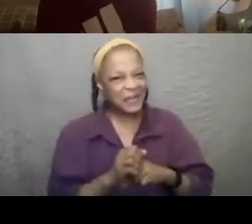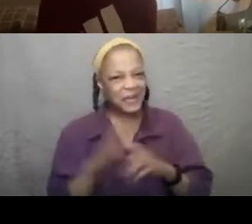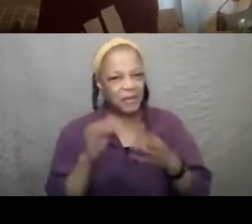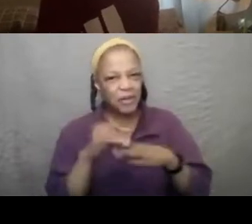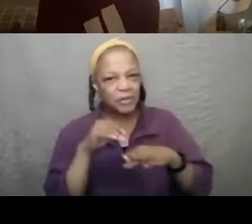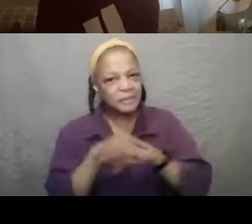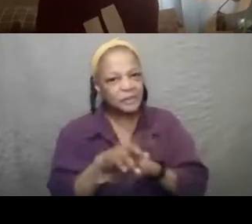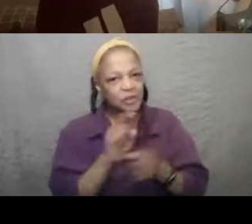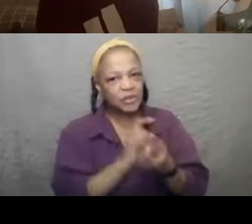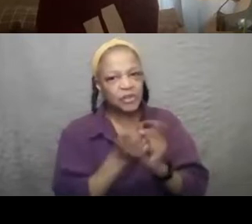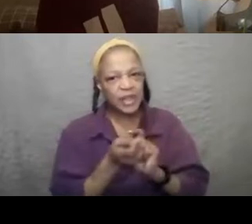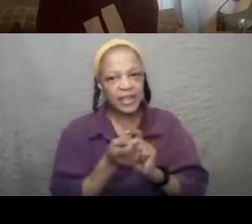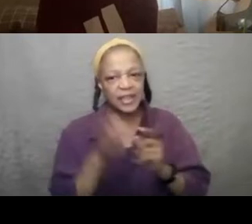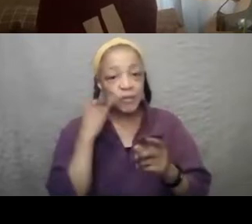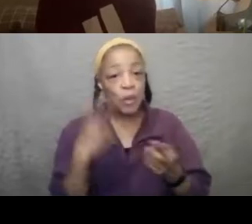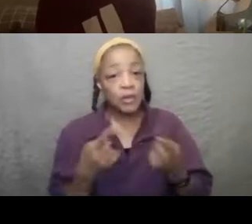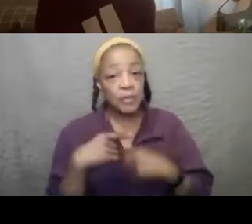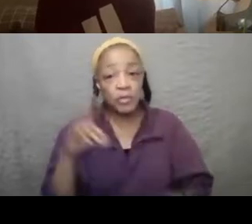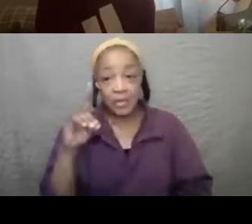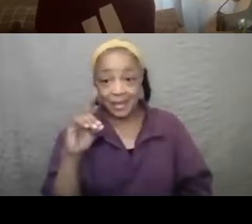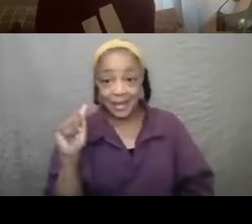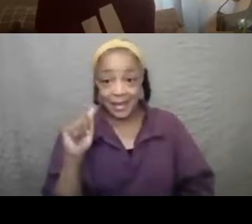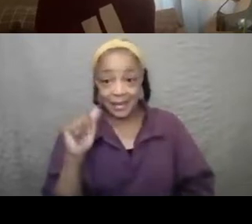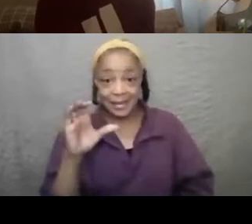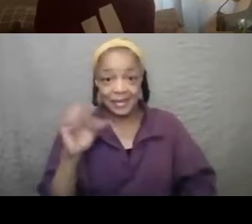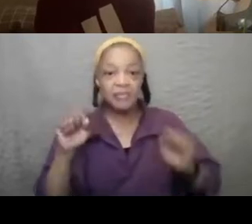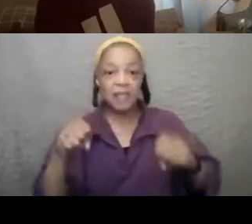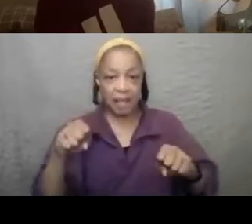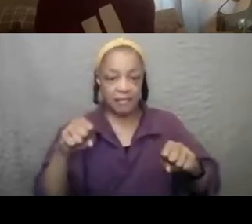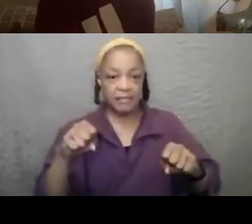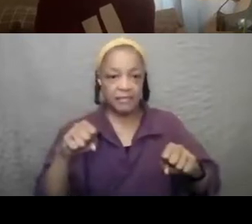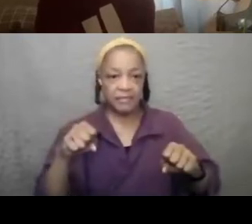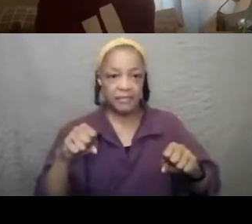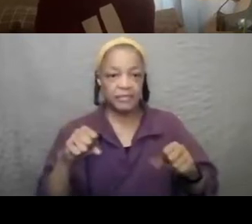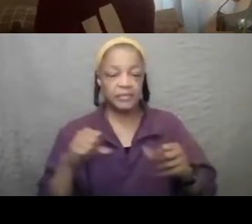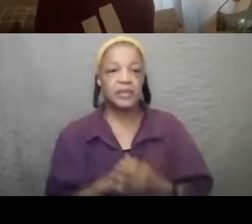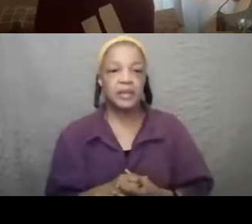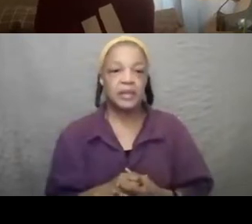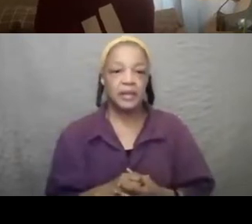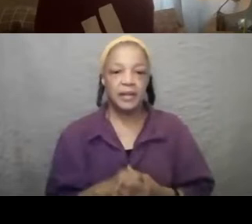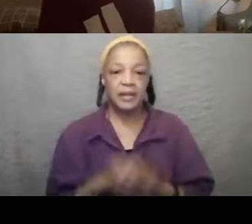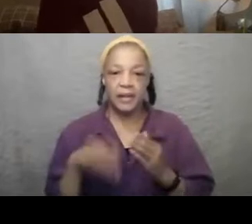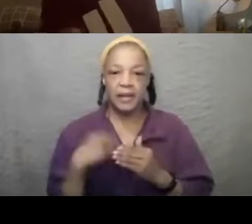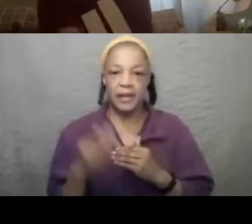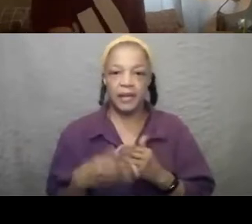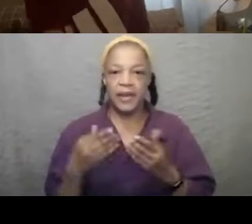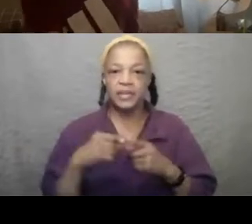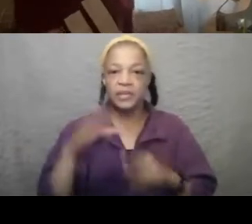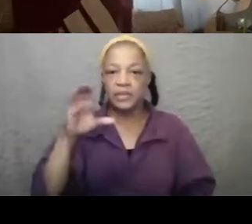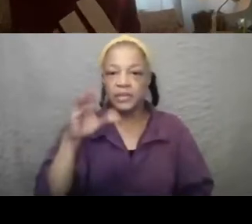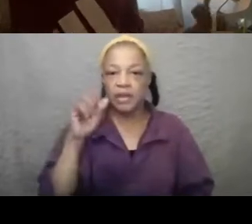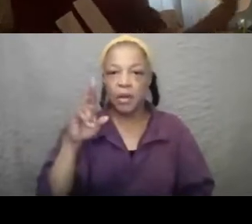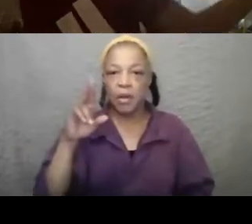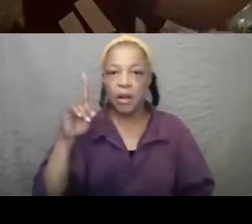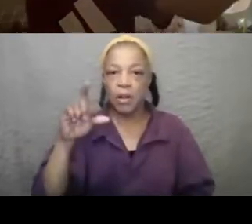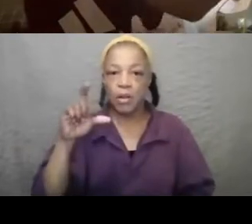departments or grievance if needed. Thank you. I'm going to move next to Carlos. So